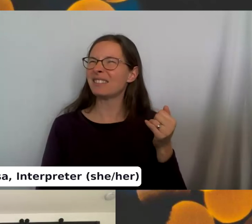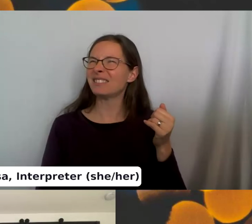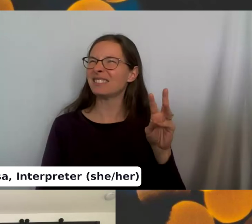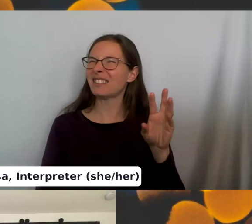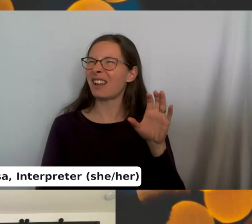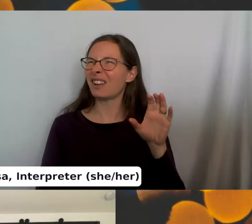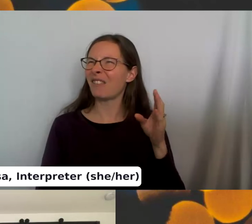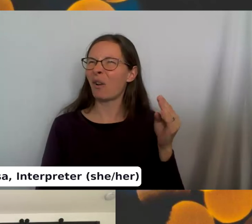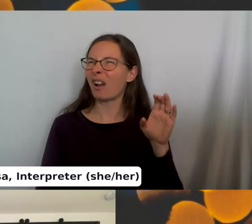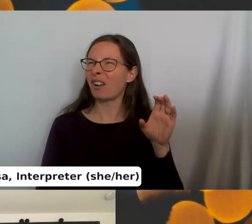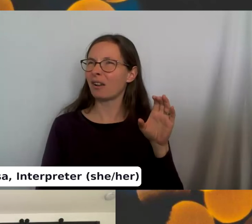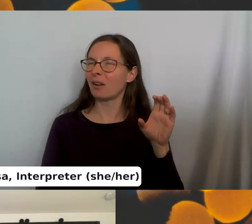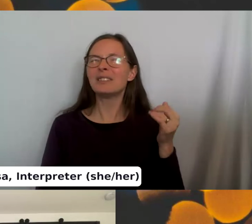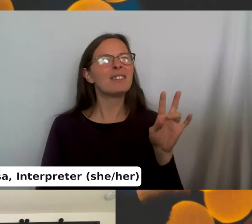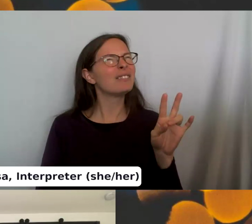1400s,